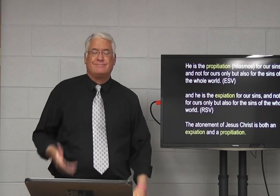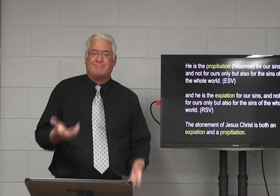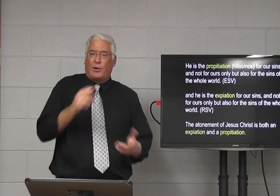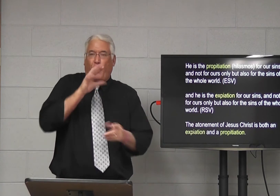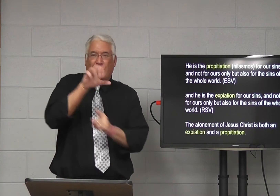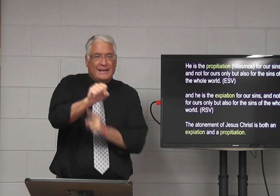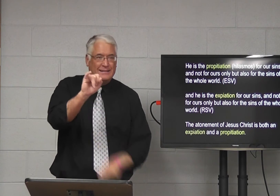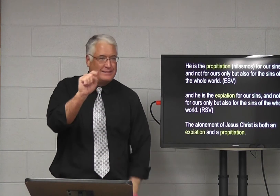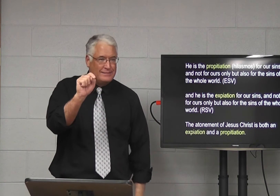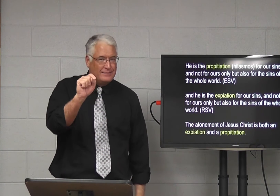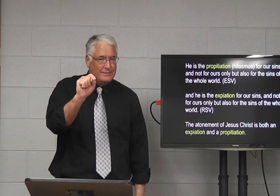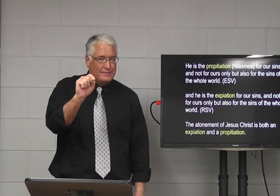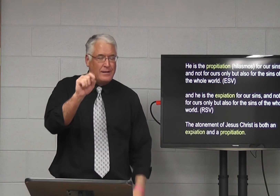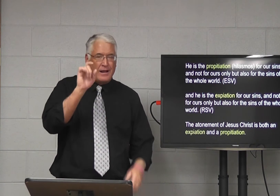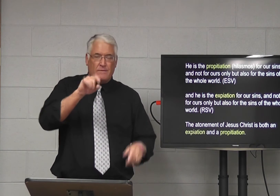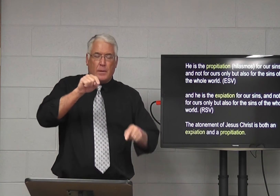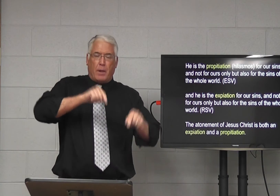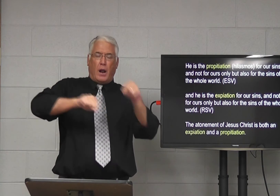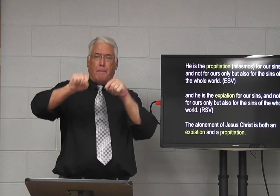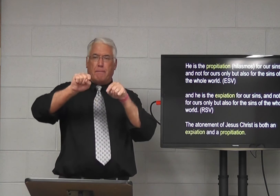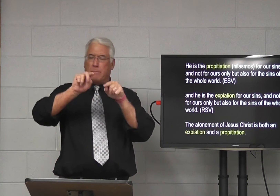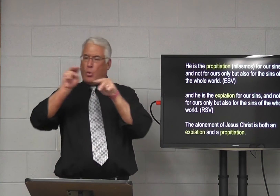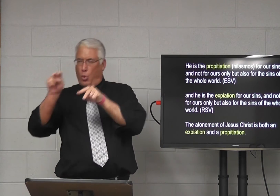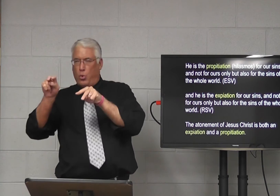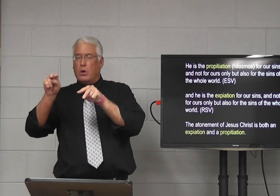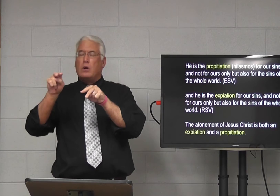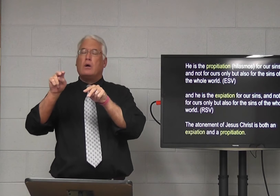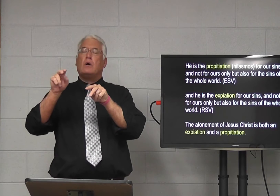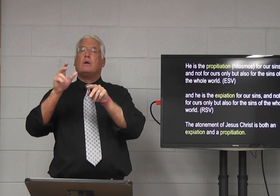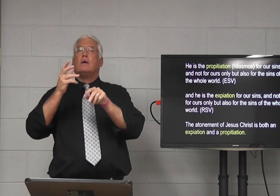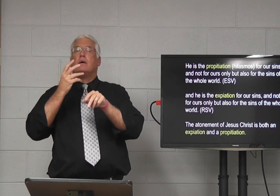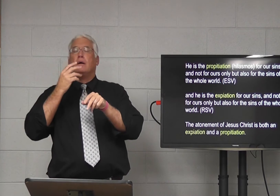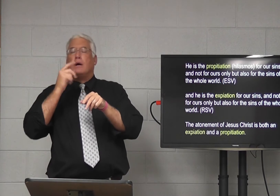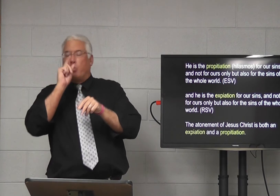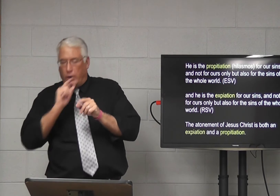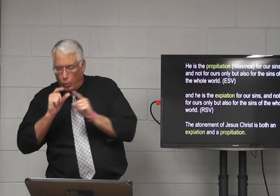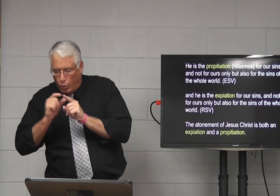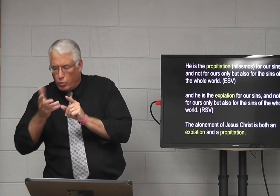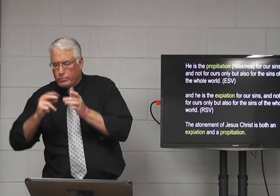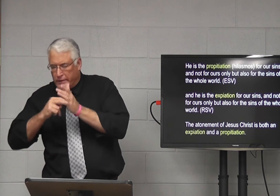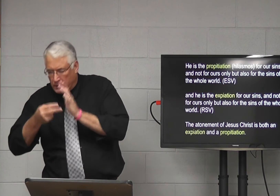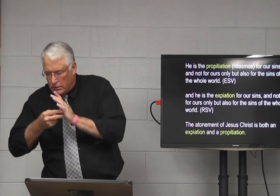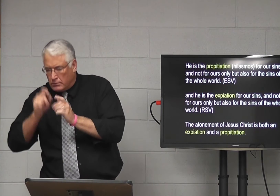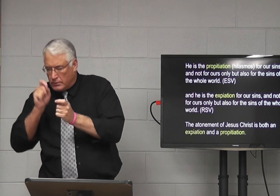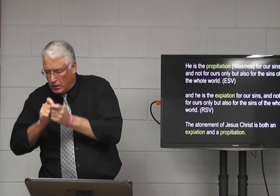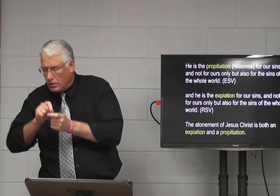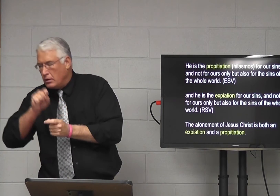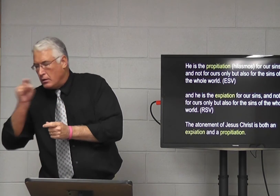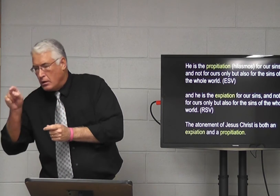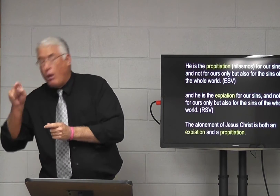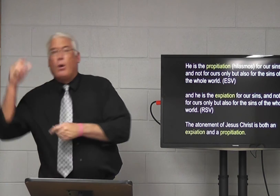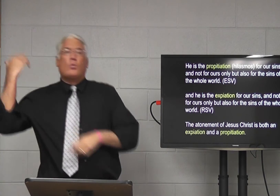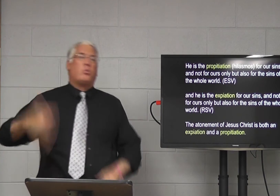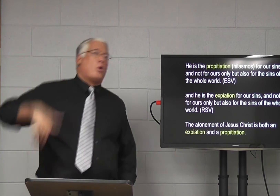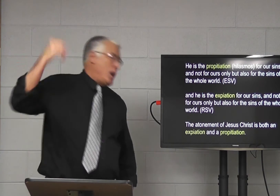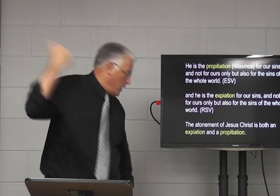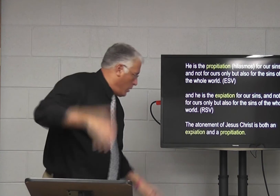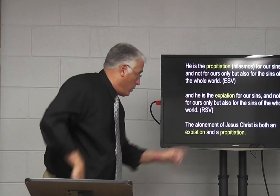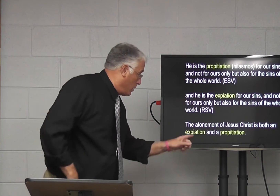English is very limited, so sometimes we don't get it. So sometimes we have to back up, take the English word to what the Greek word was, and